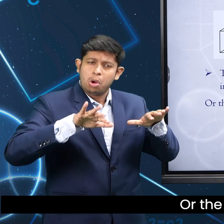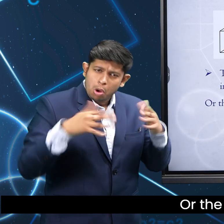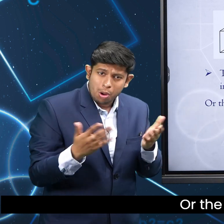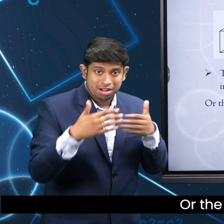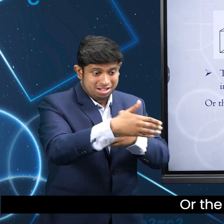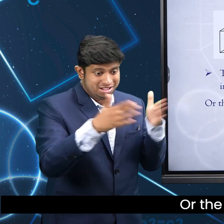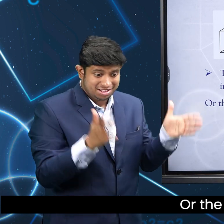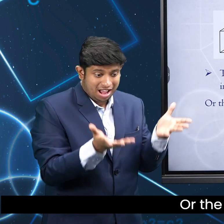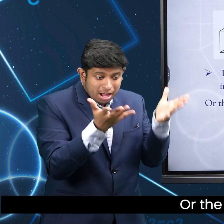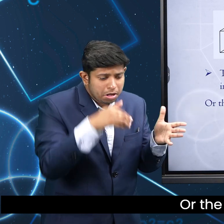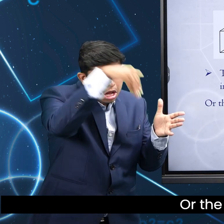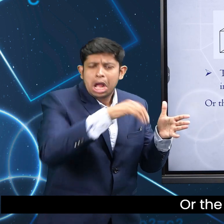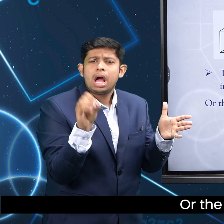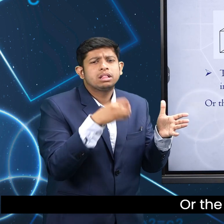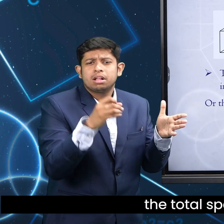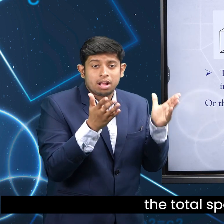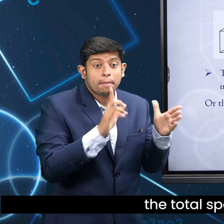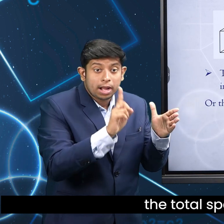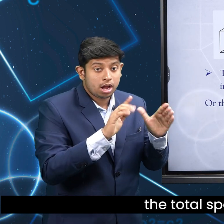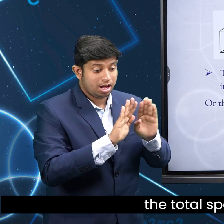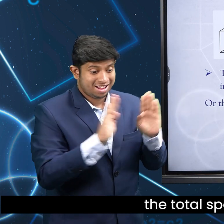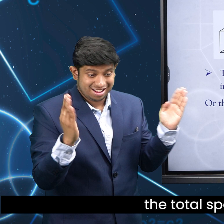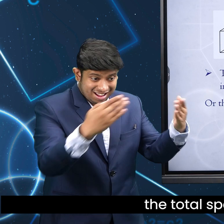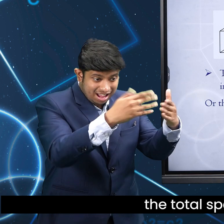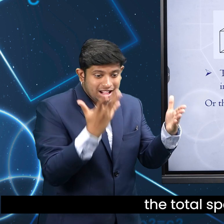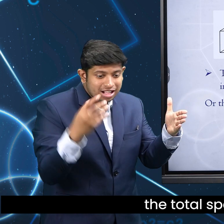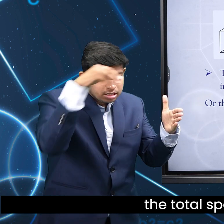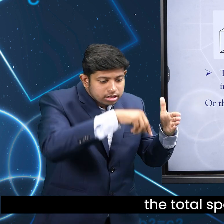Or the volume is nothing but the total space occupied by an object.